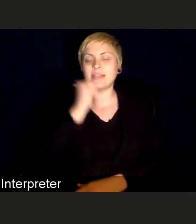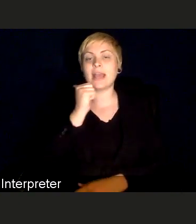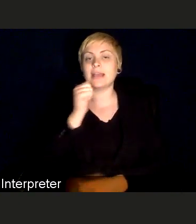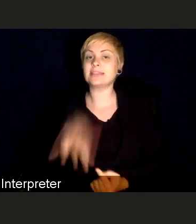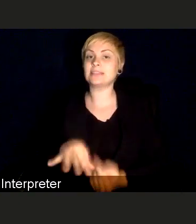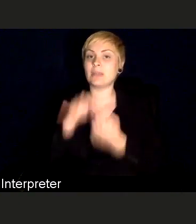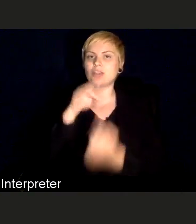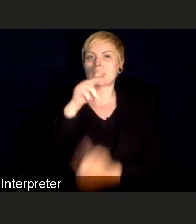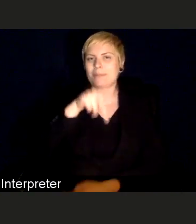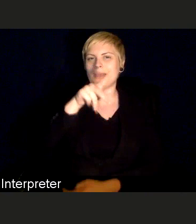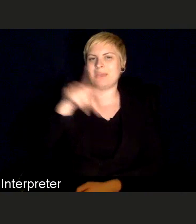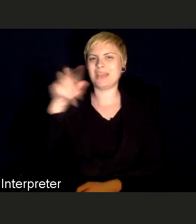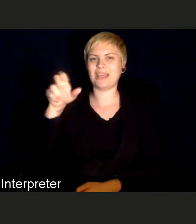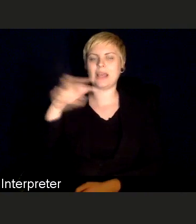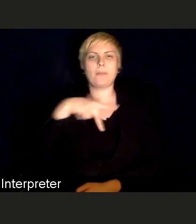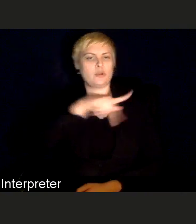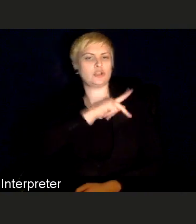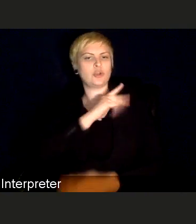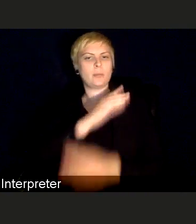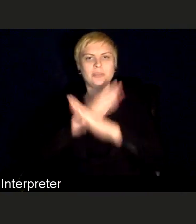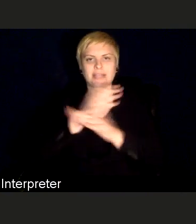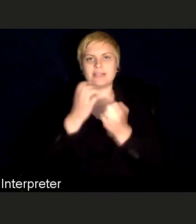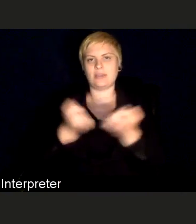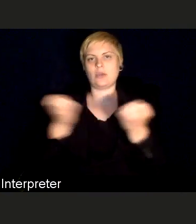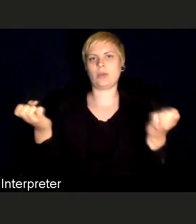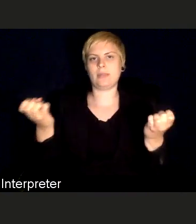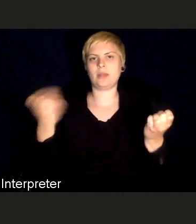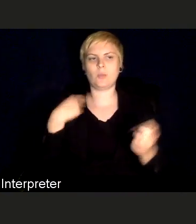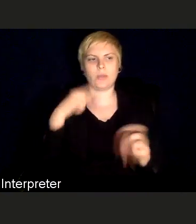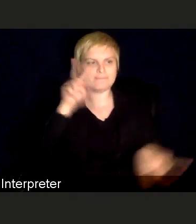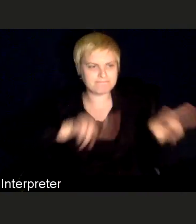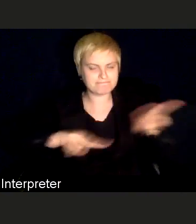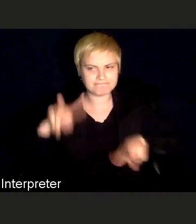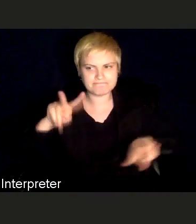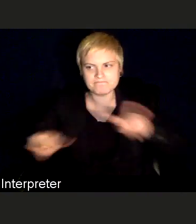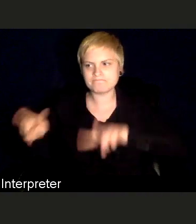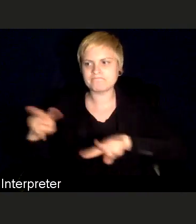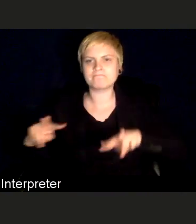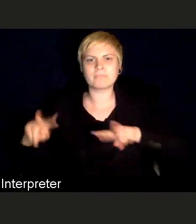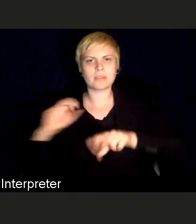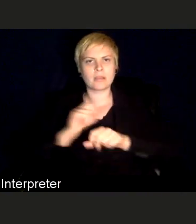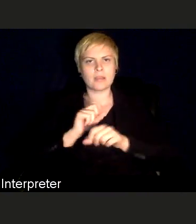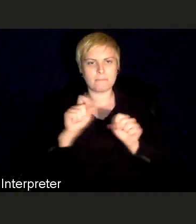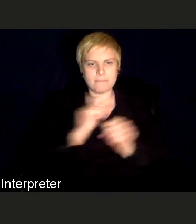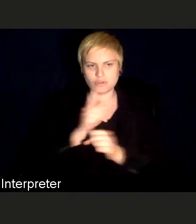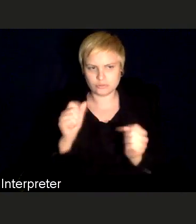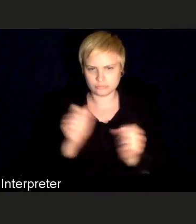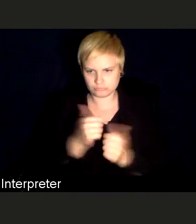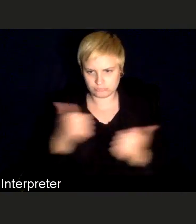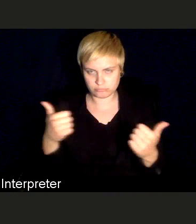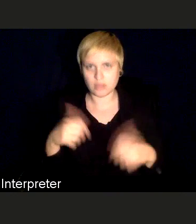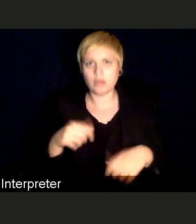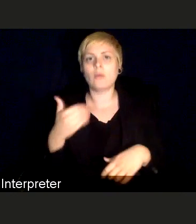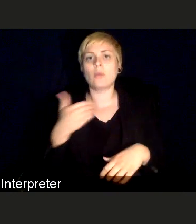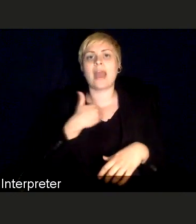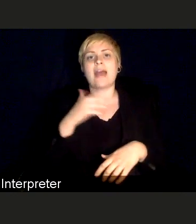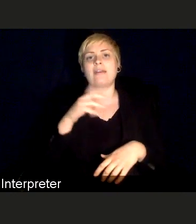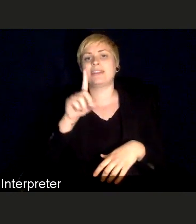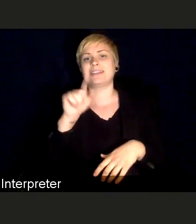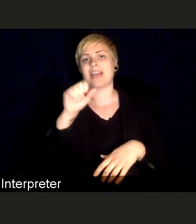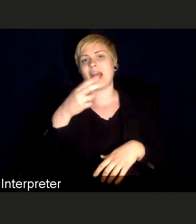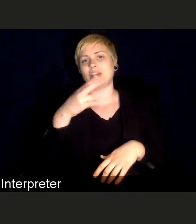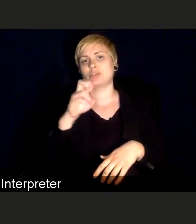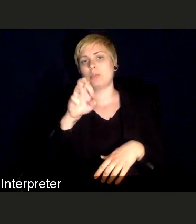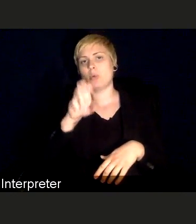that discussed a lot in the news. We look at that and actually have a dashboard around all of the supplies that we have